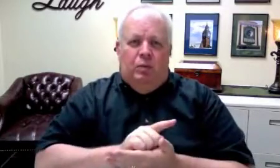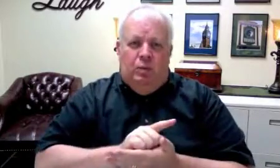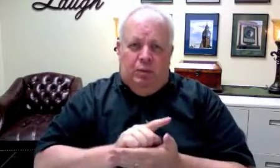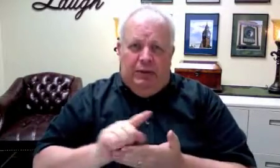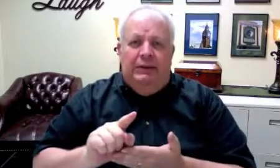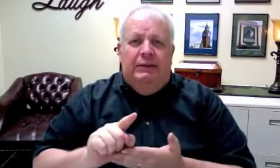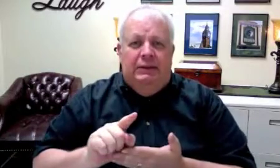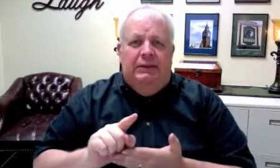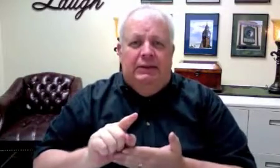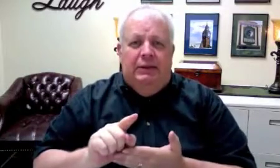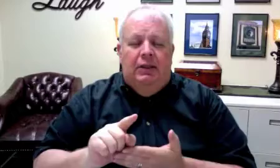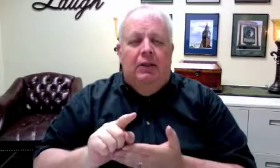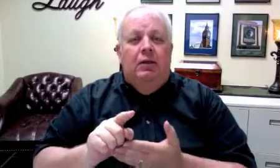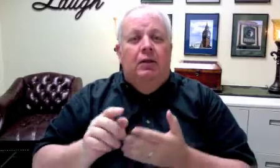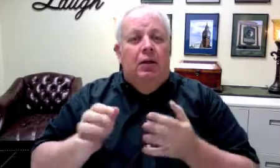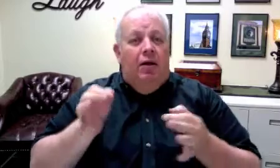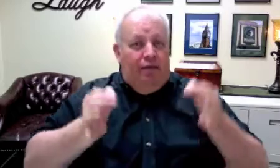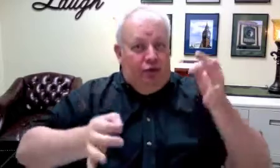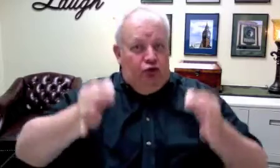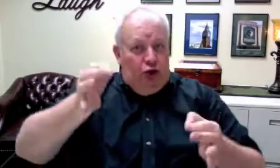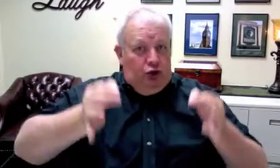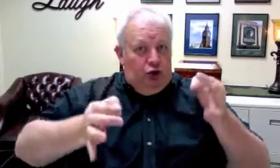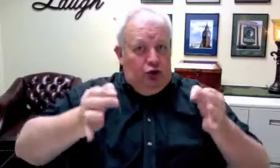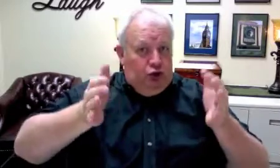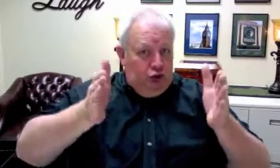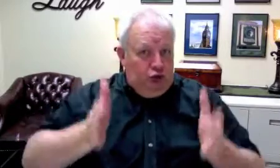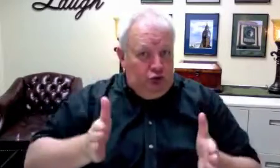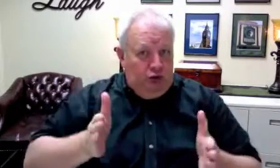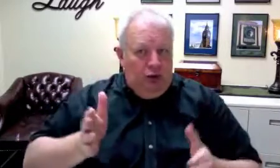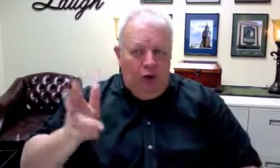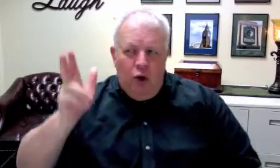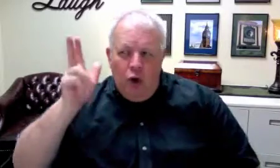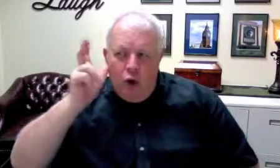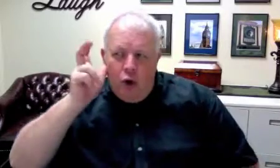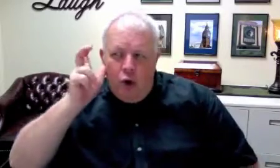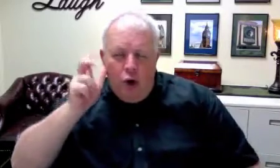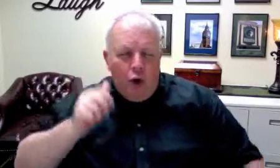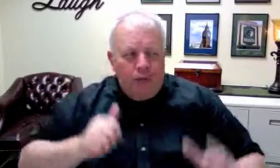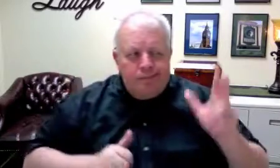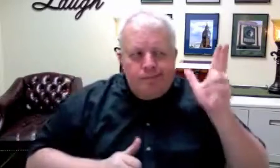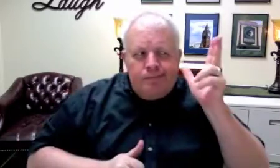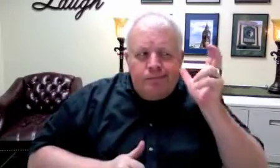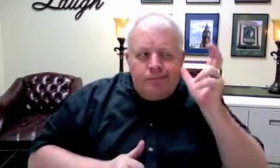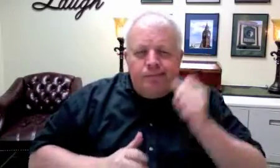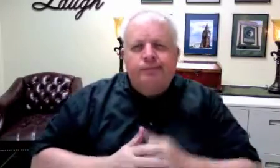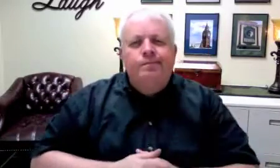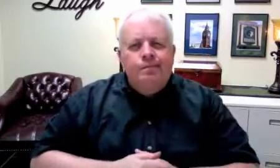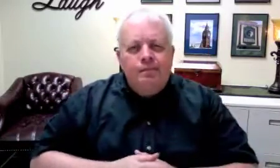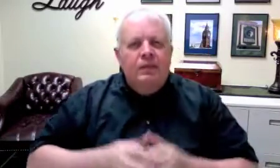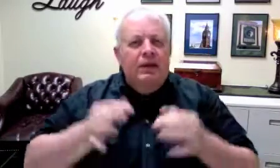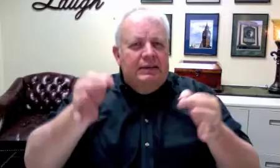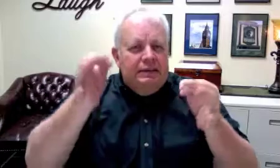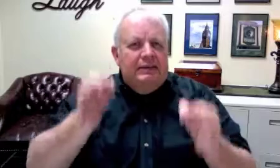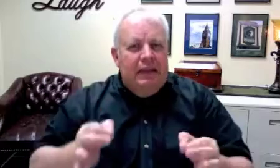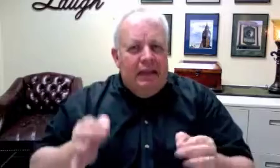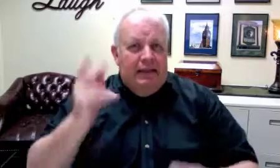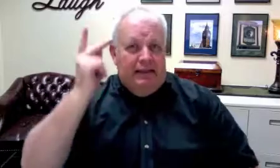The judge heard the case and decided that Keri's job here in San Antonio